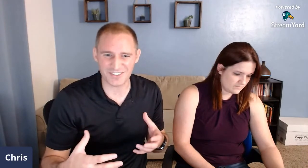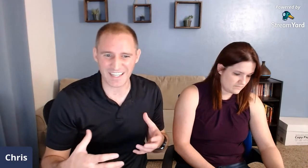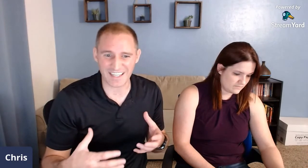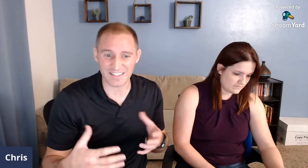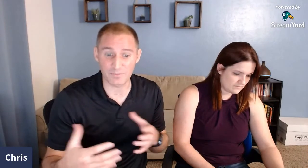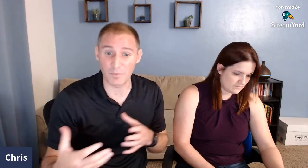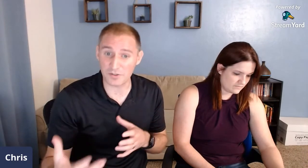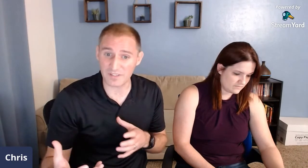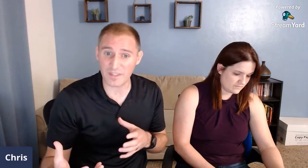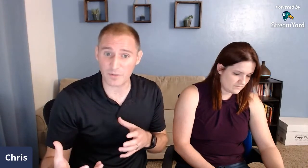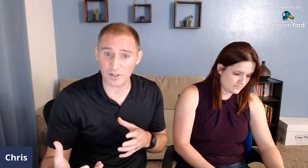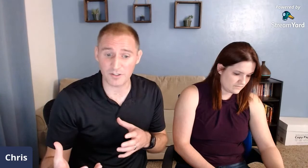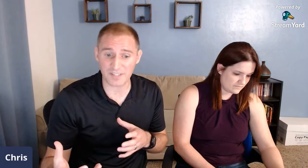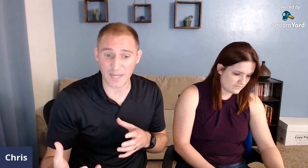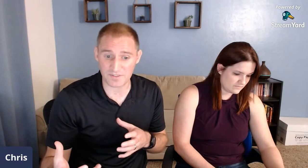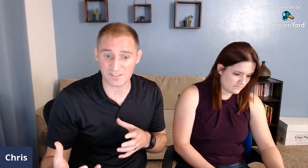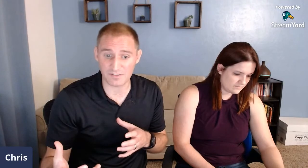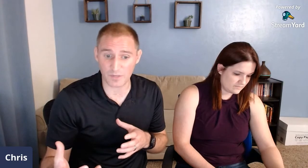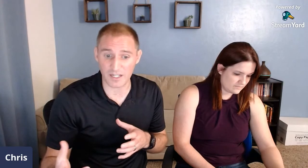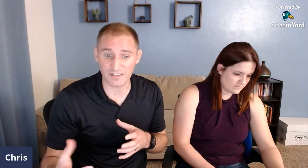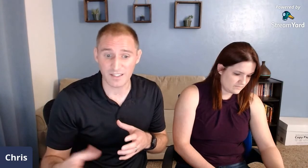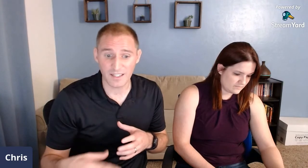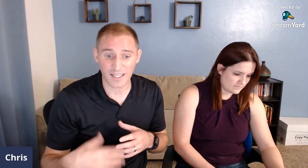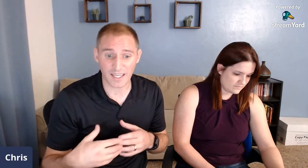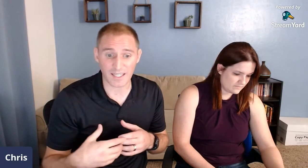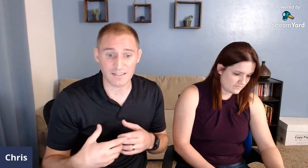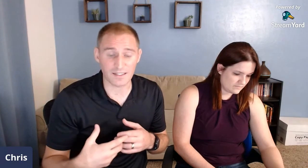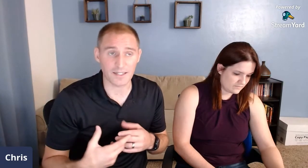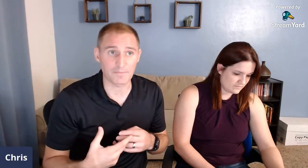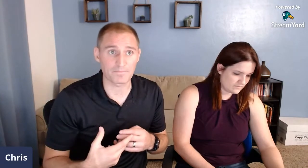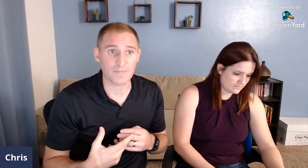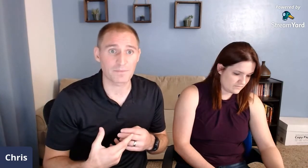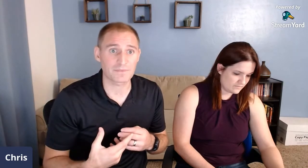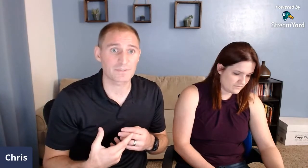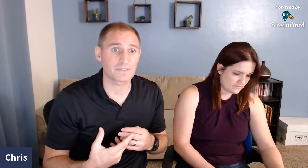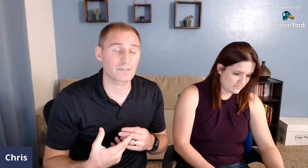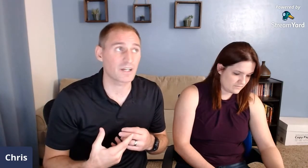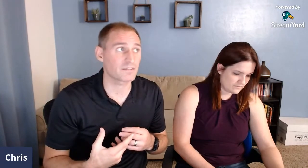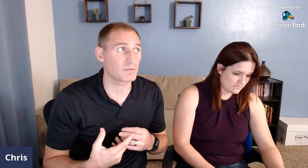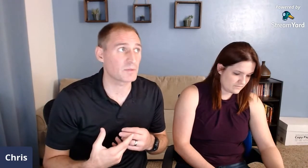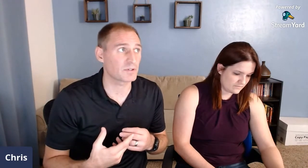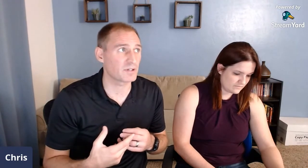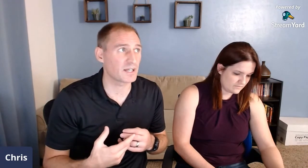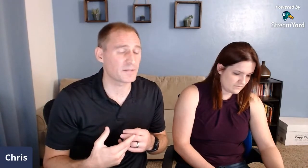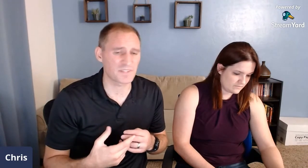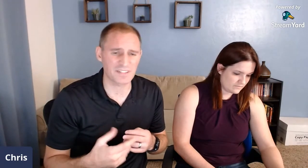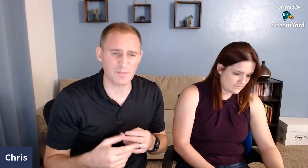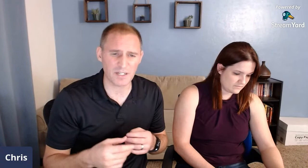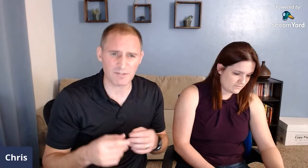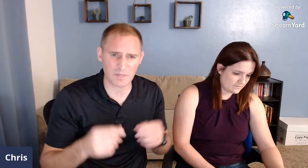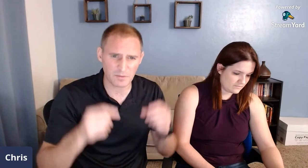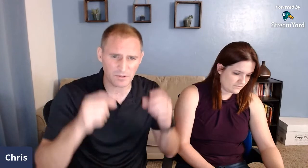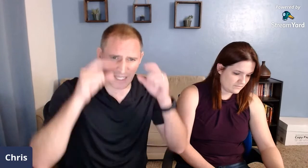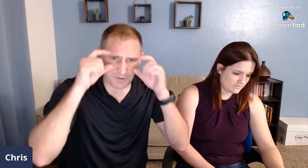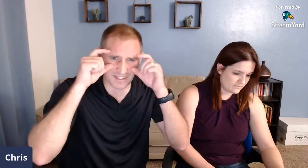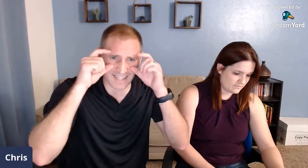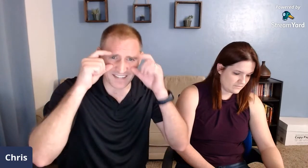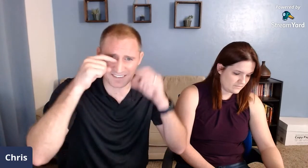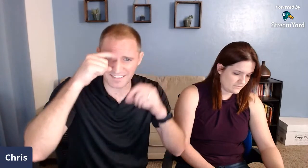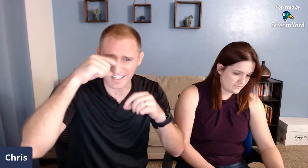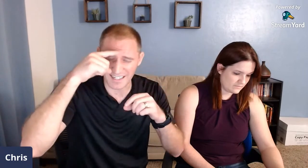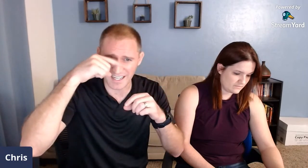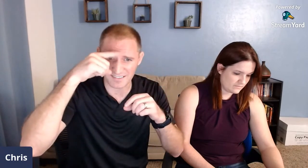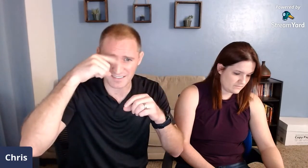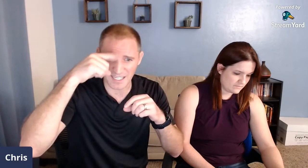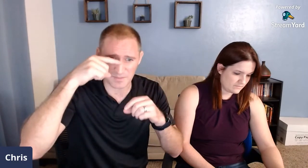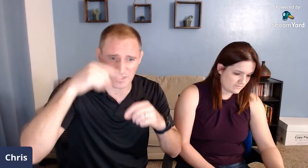that they do, and most of them are closed captions as well. And I'm trying to remember, does anybody remember the guy with the